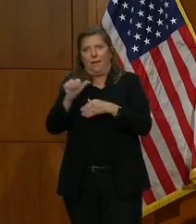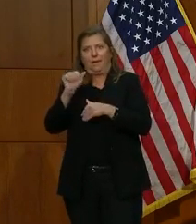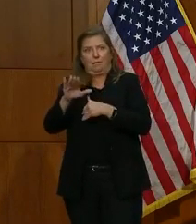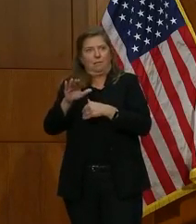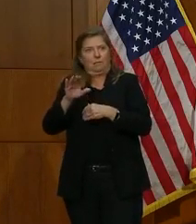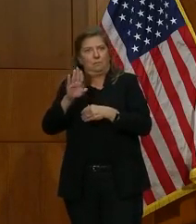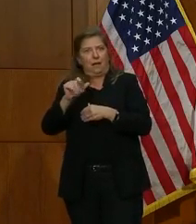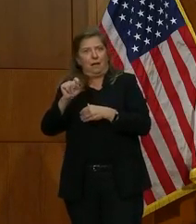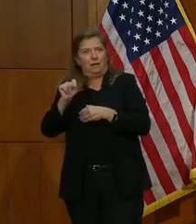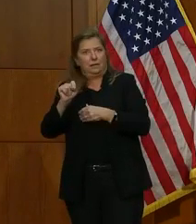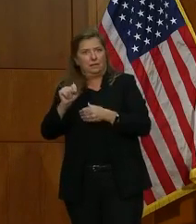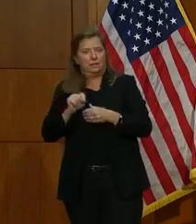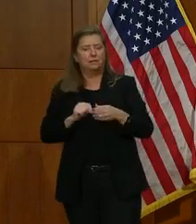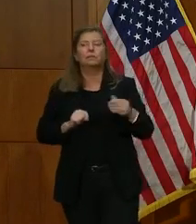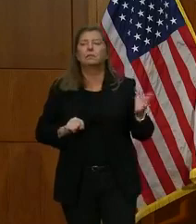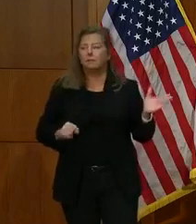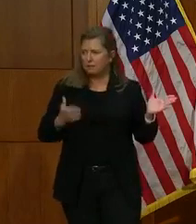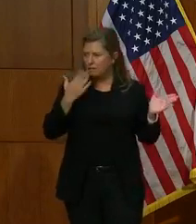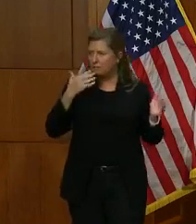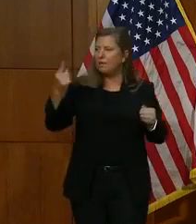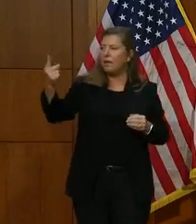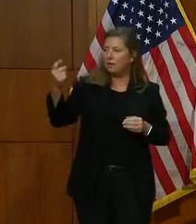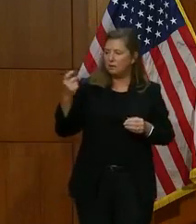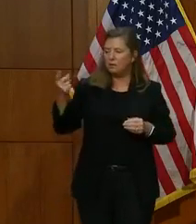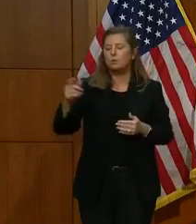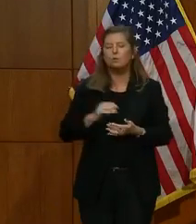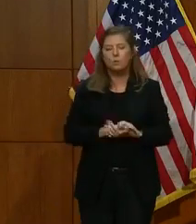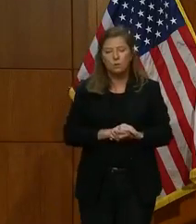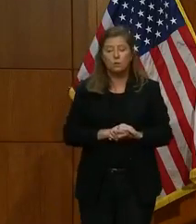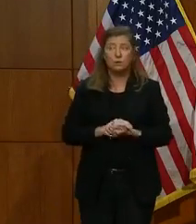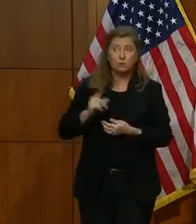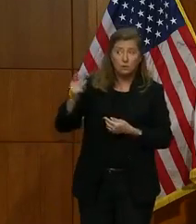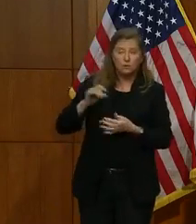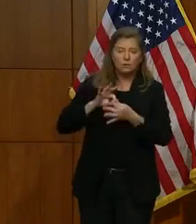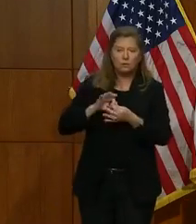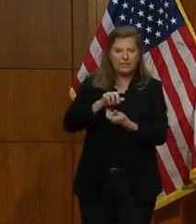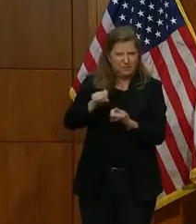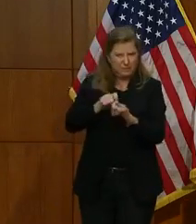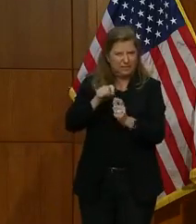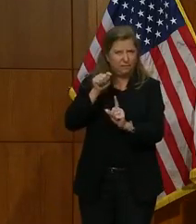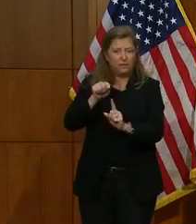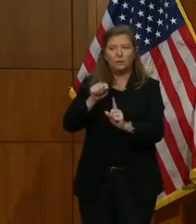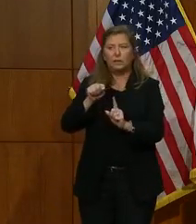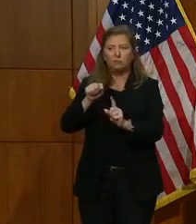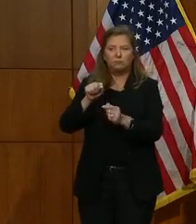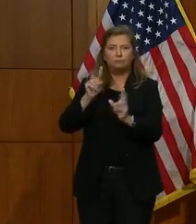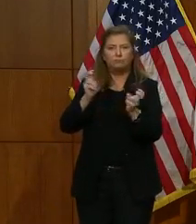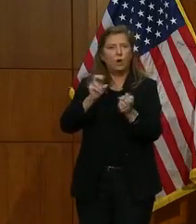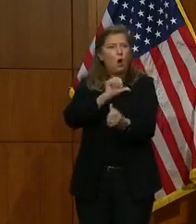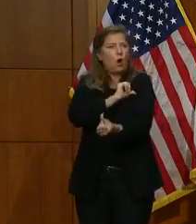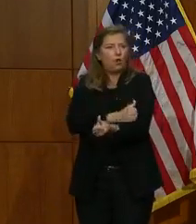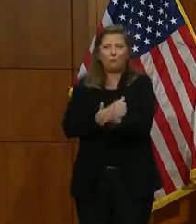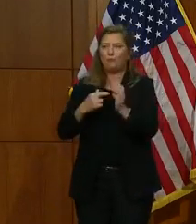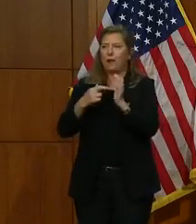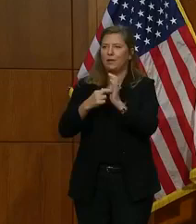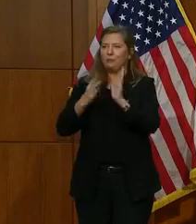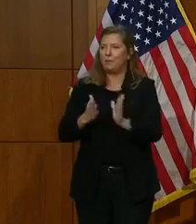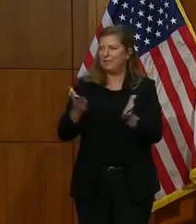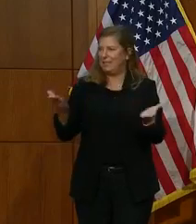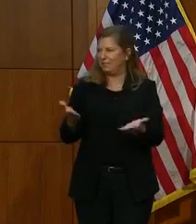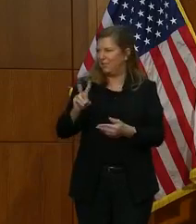on. So thanks, Mike. The question was dealing with specifically authorized representatives here in Virginia,